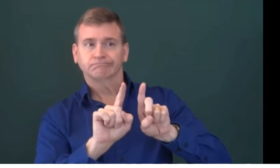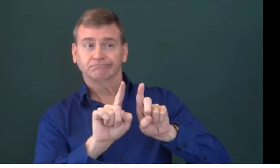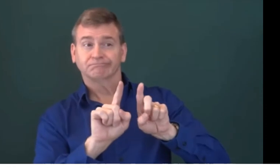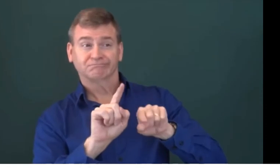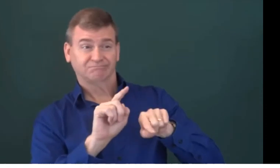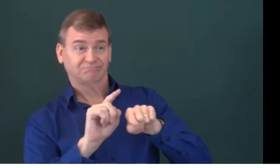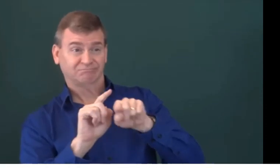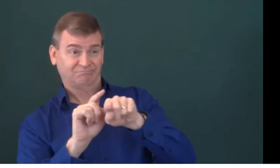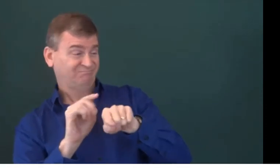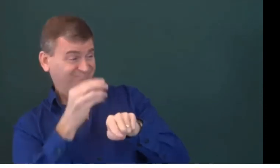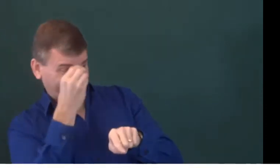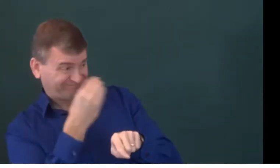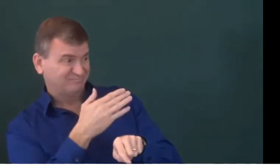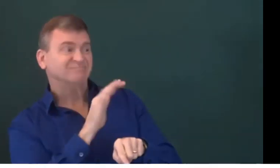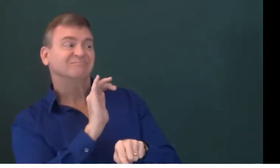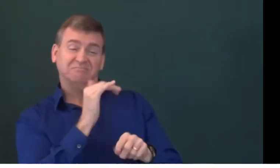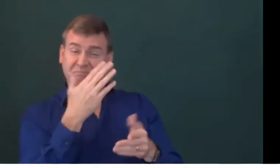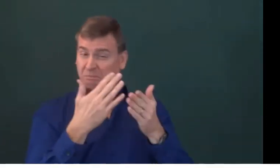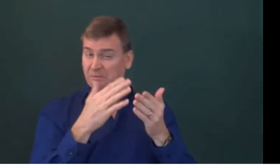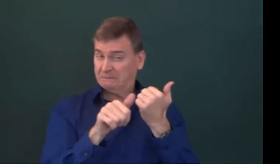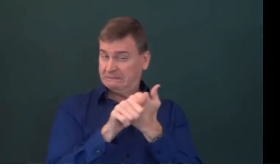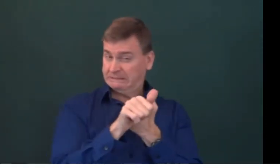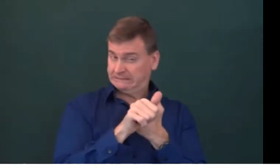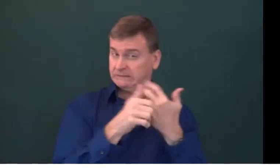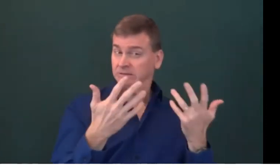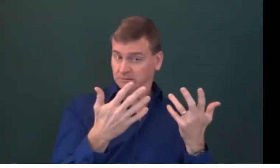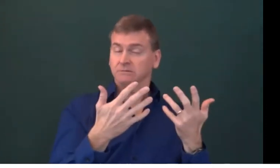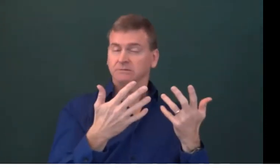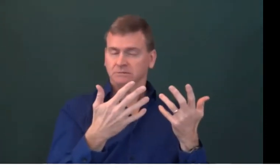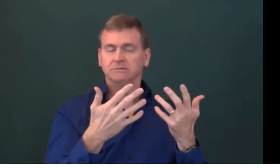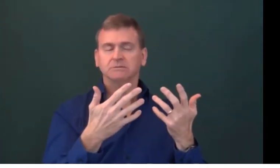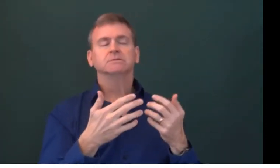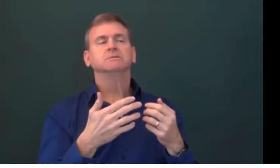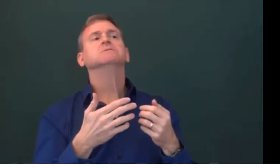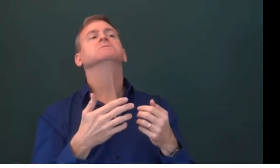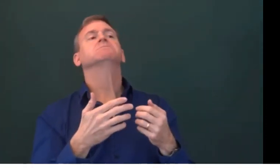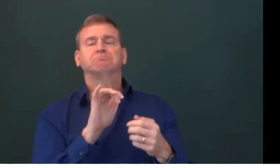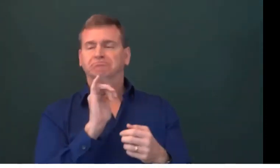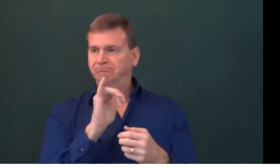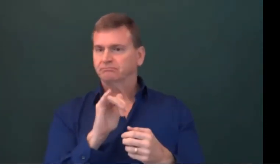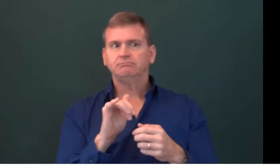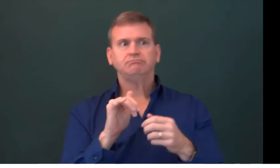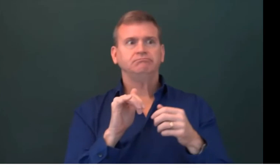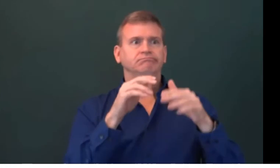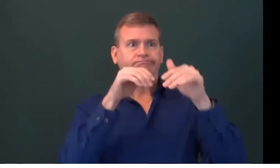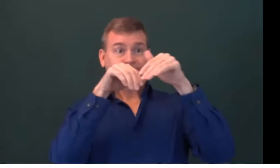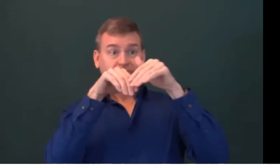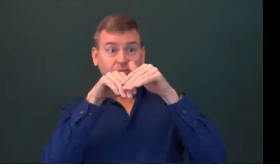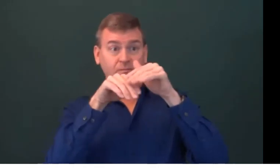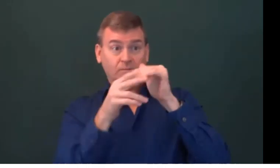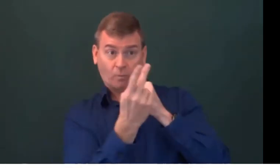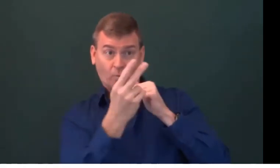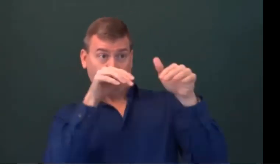The next story is about a social worker who had to do a home visit. The social worker was accompanied by an interpreter. The social